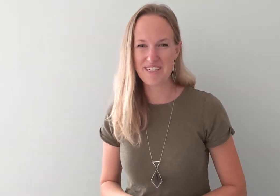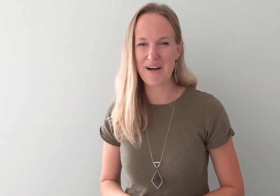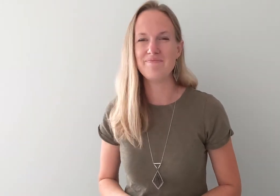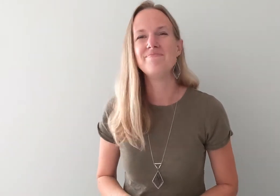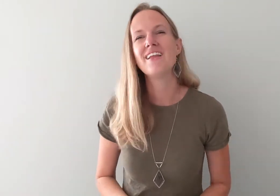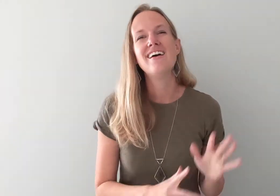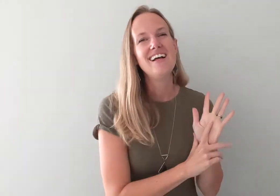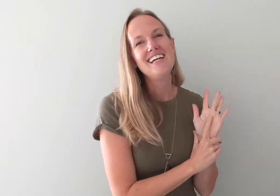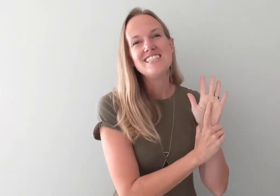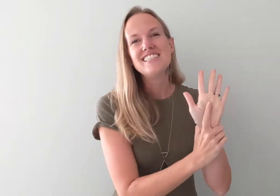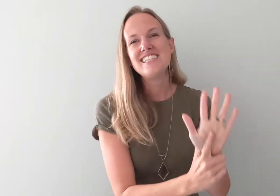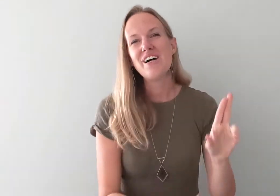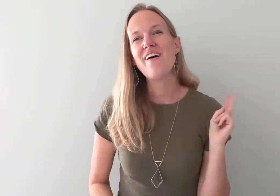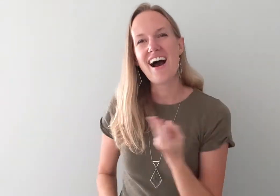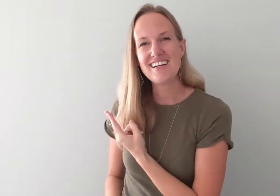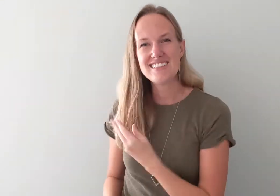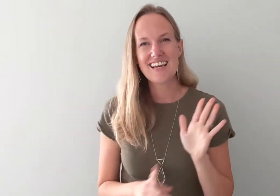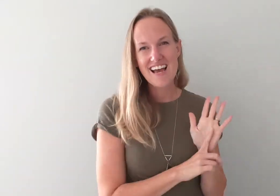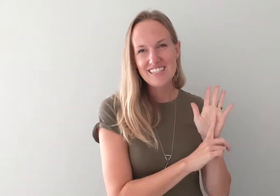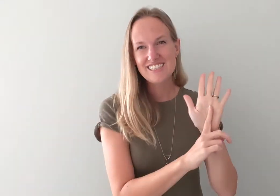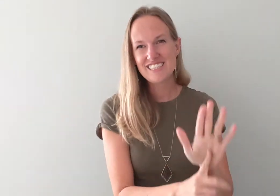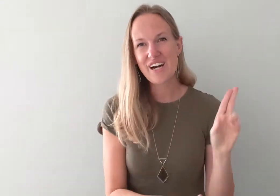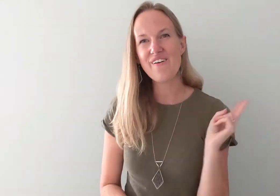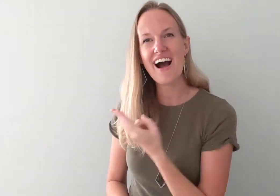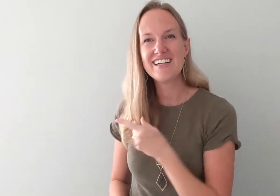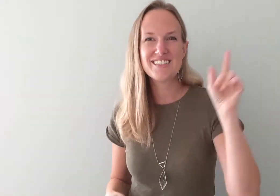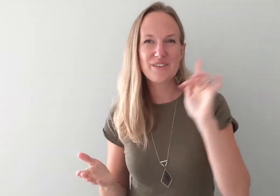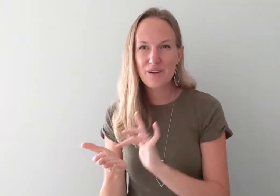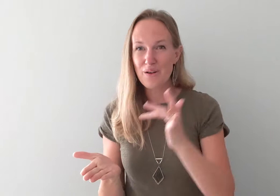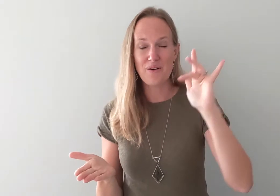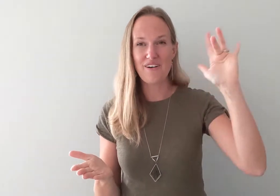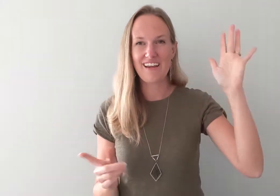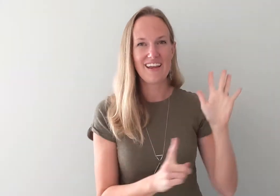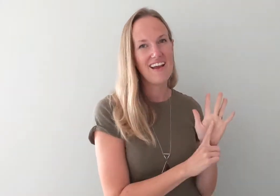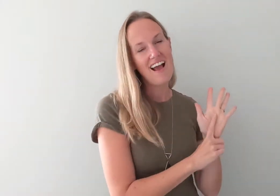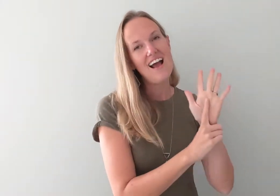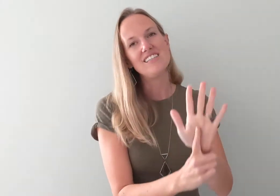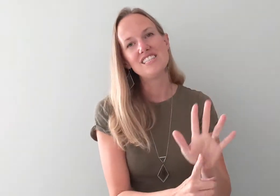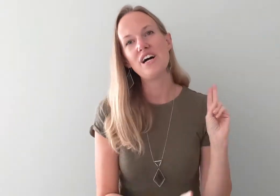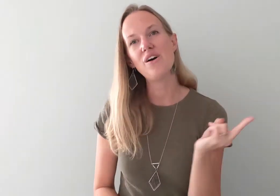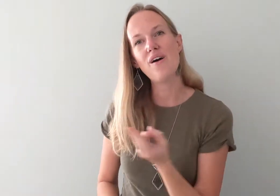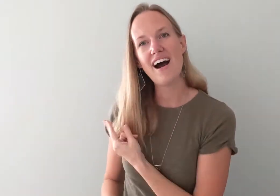top. Show us your glory. Show